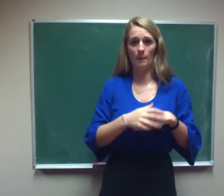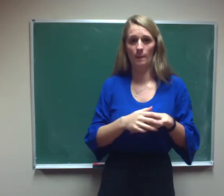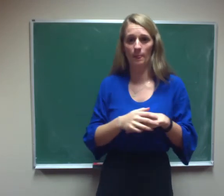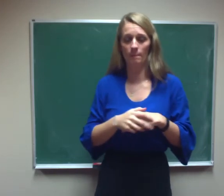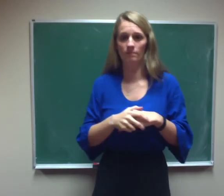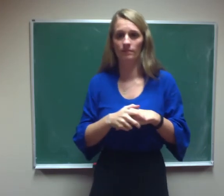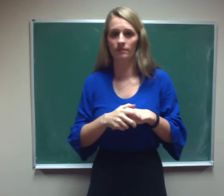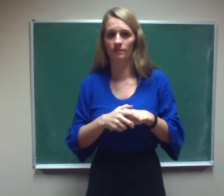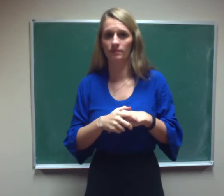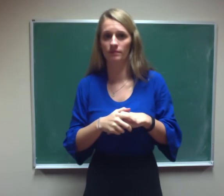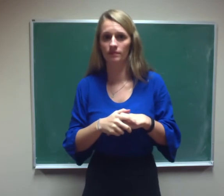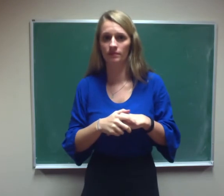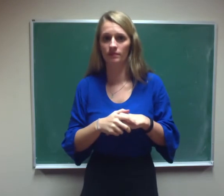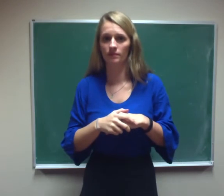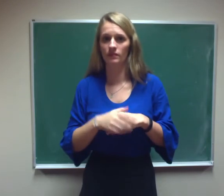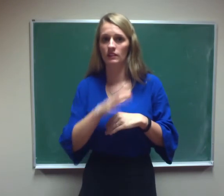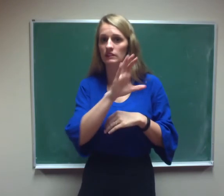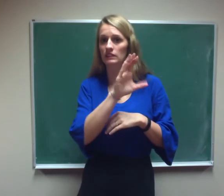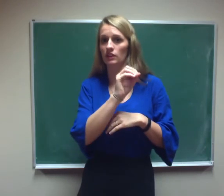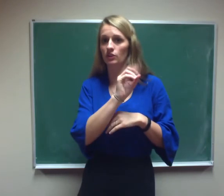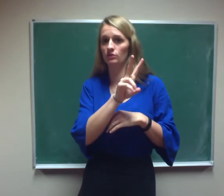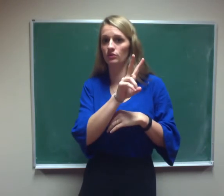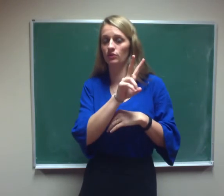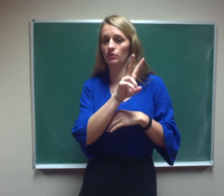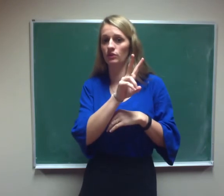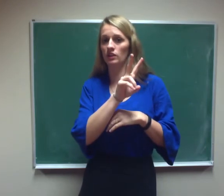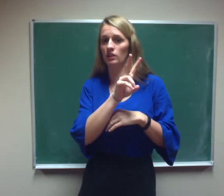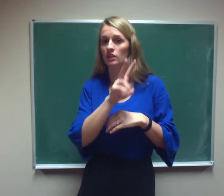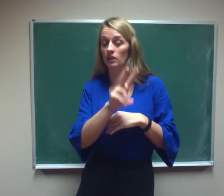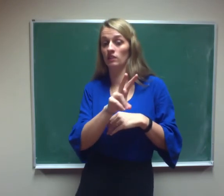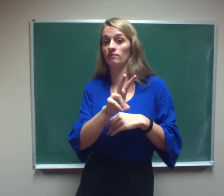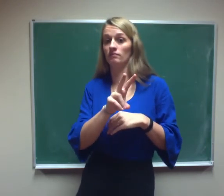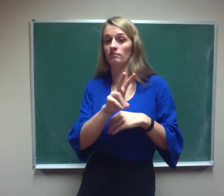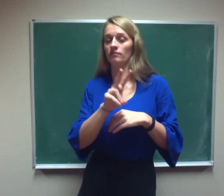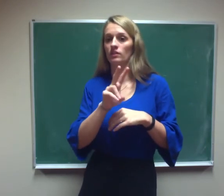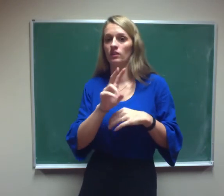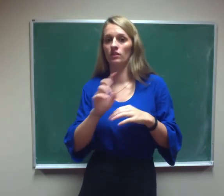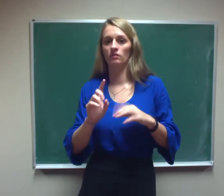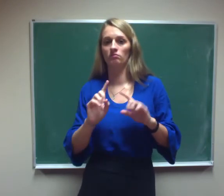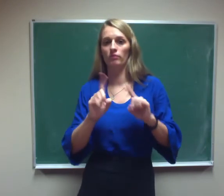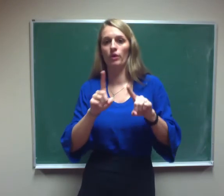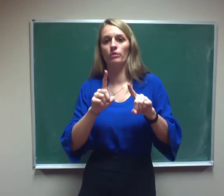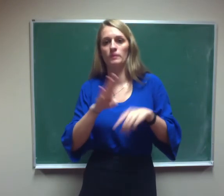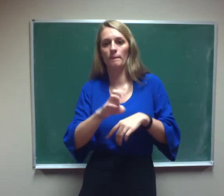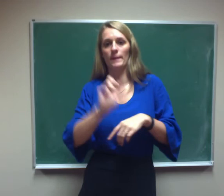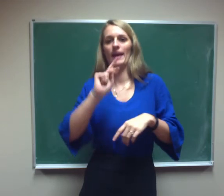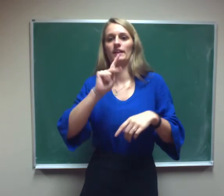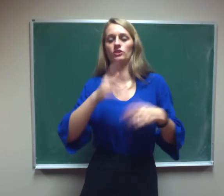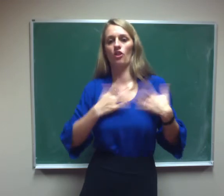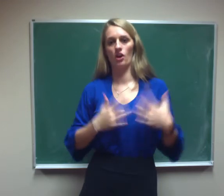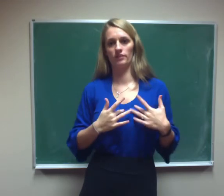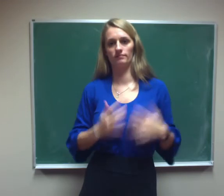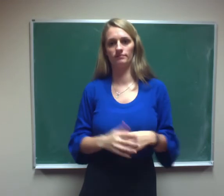and then carbon dioxide can begin its journey back towards the heart. So what we see is, to wrap things